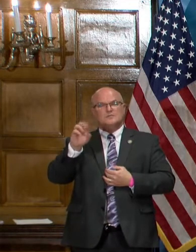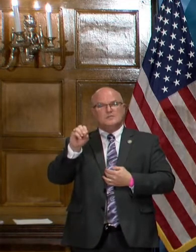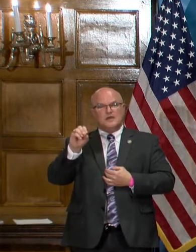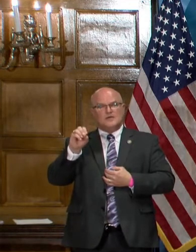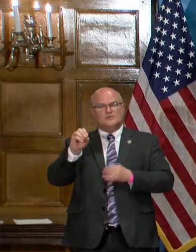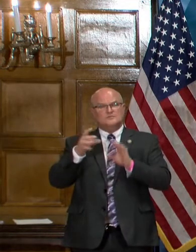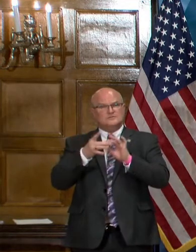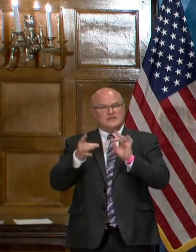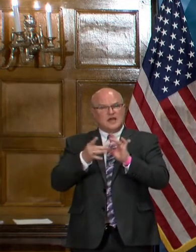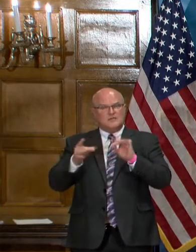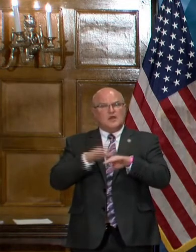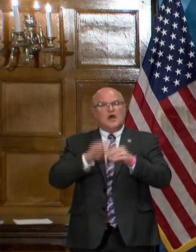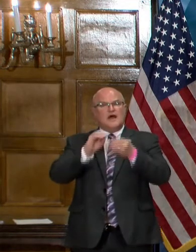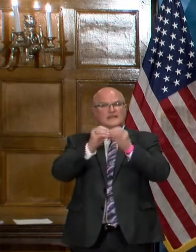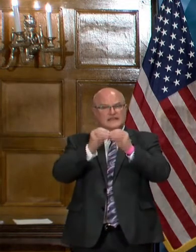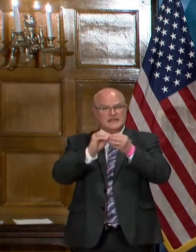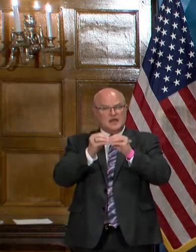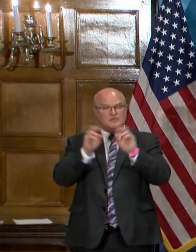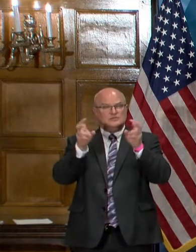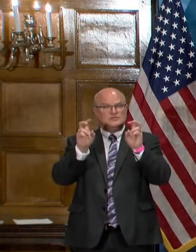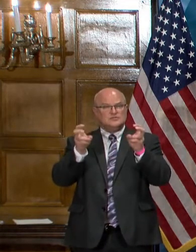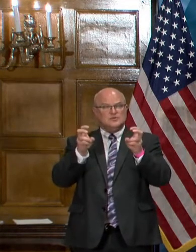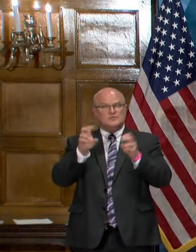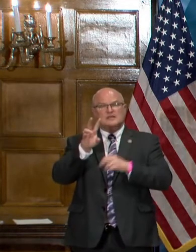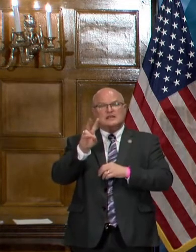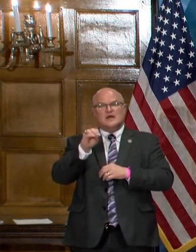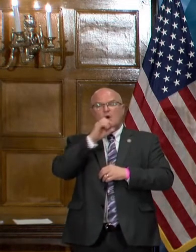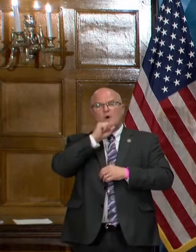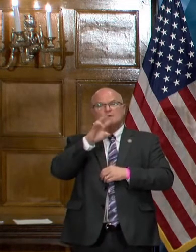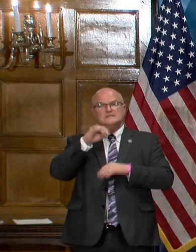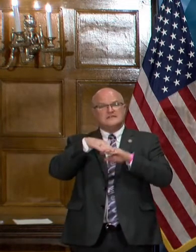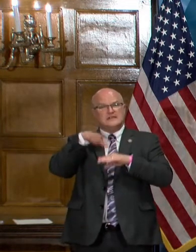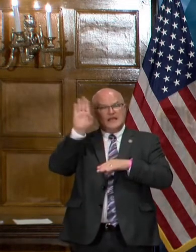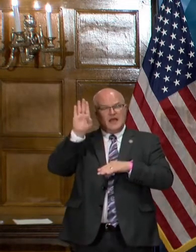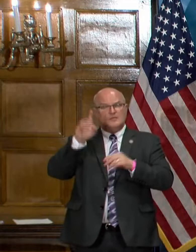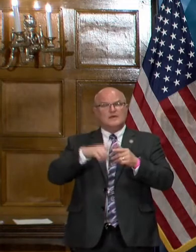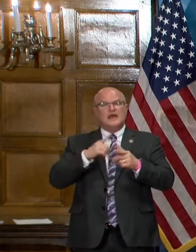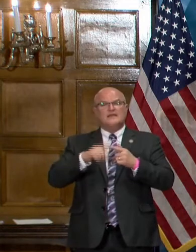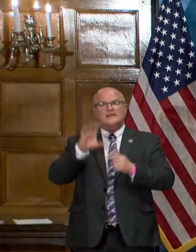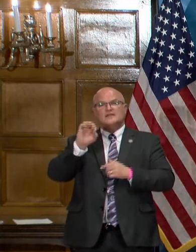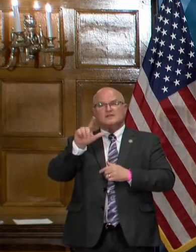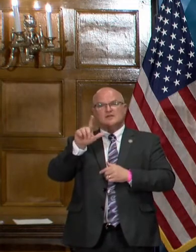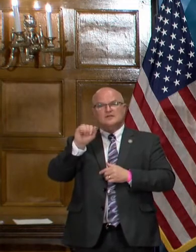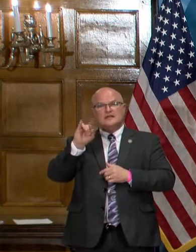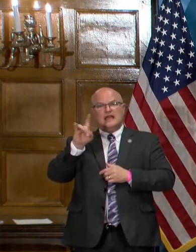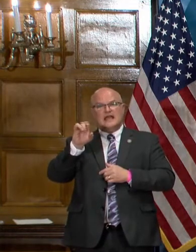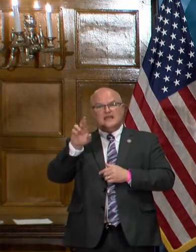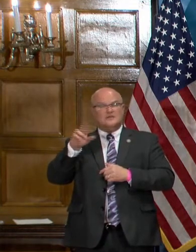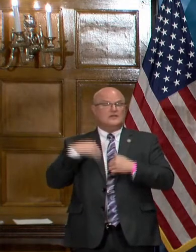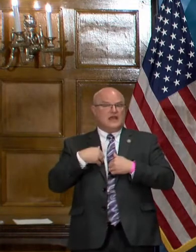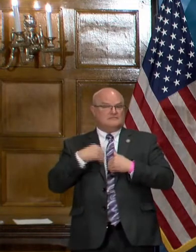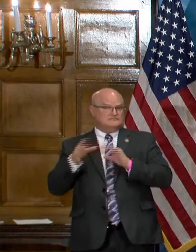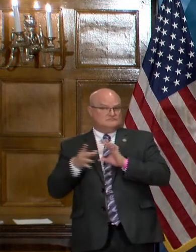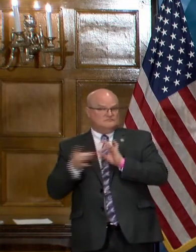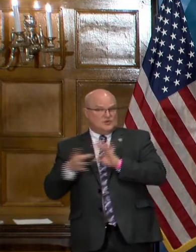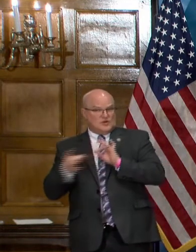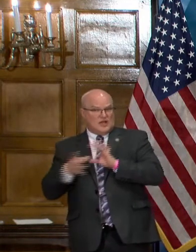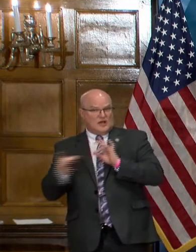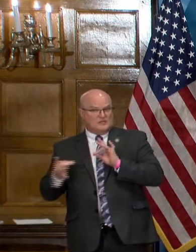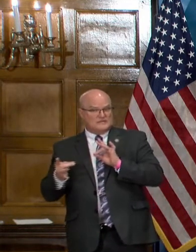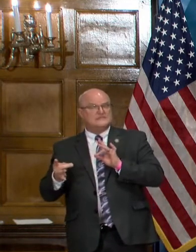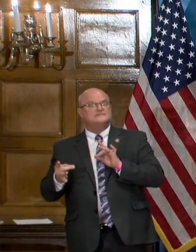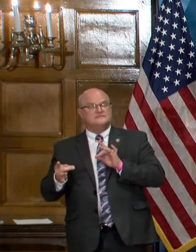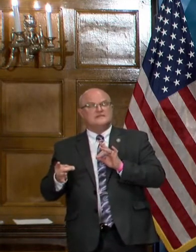to comment on the numbers in terms of the 70 plus, and then Colonel Lader, if you had any comment in addition on the last